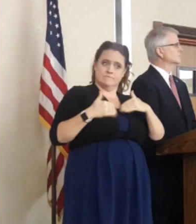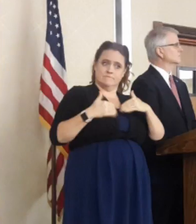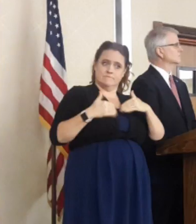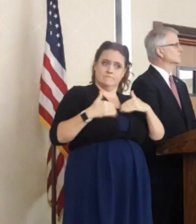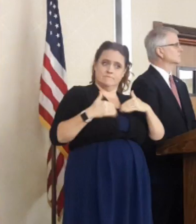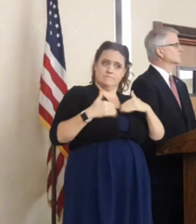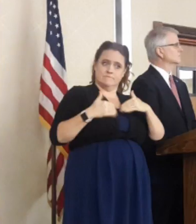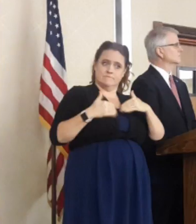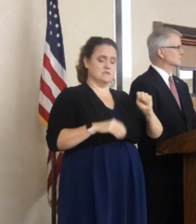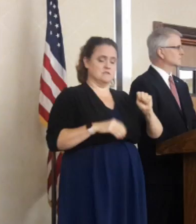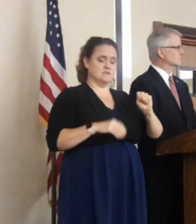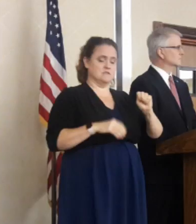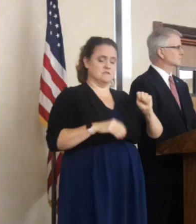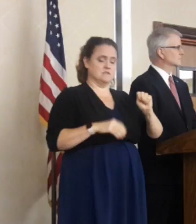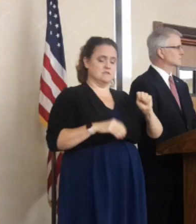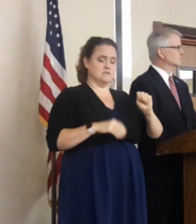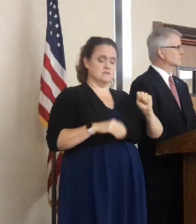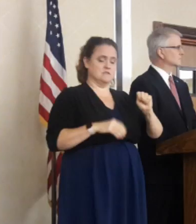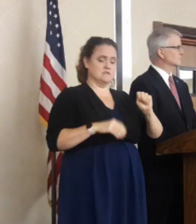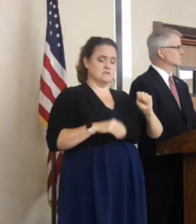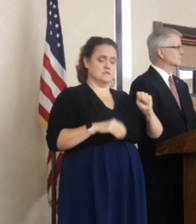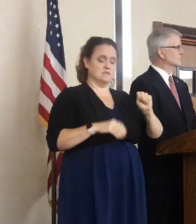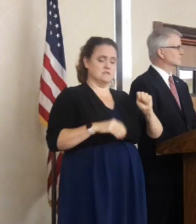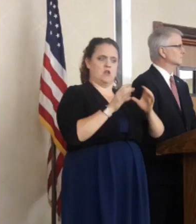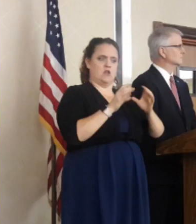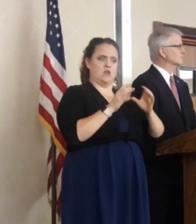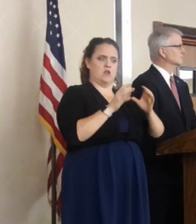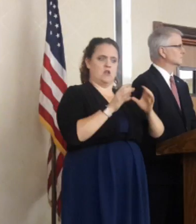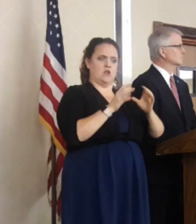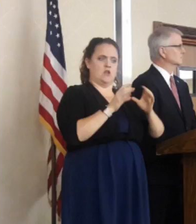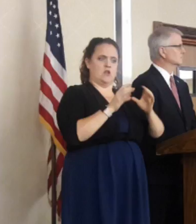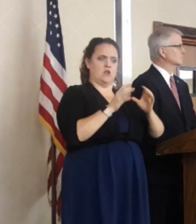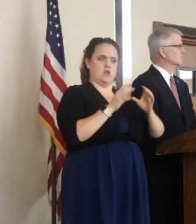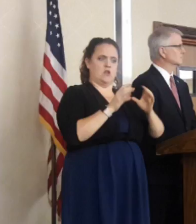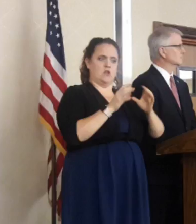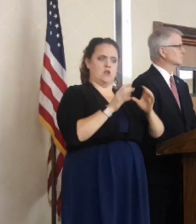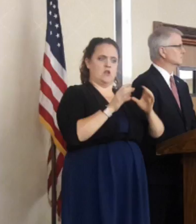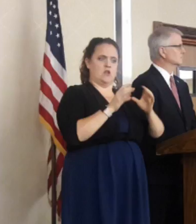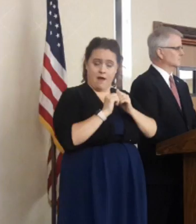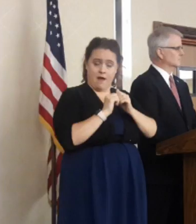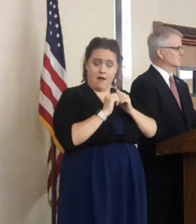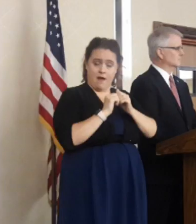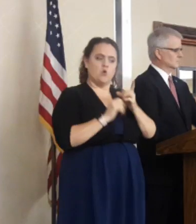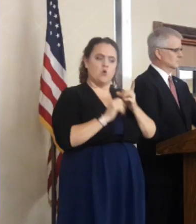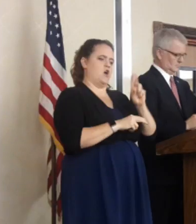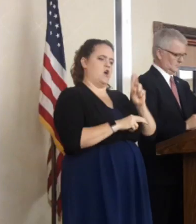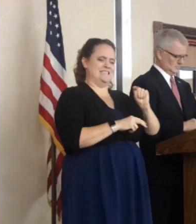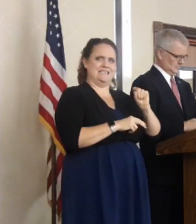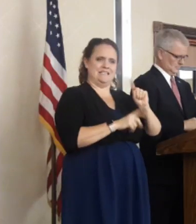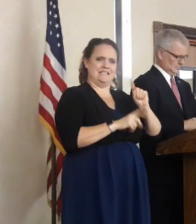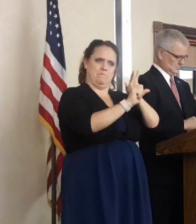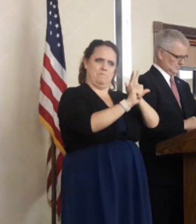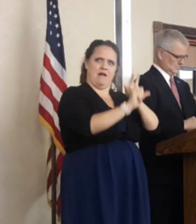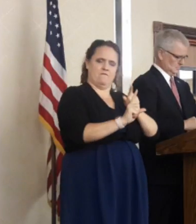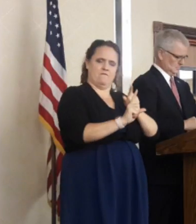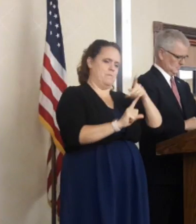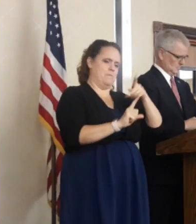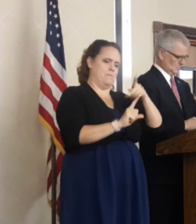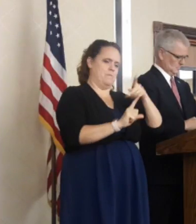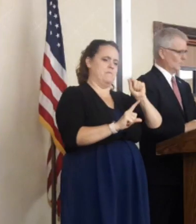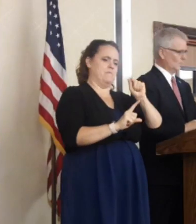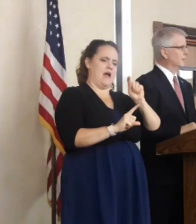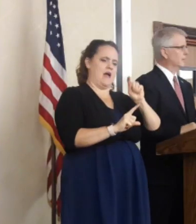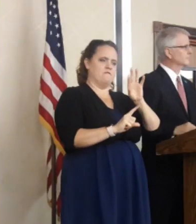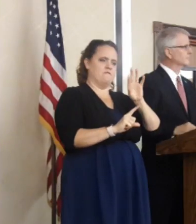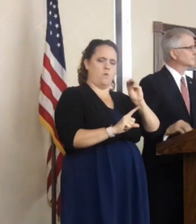converting people by using the RPT platform and talking to people door to door and saying, well,